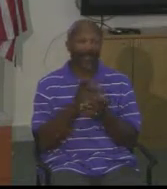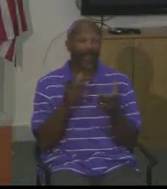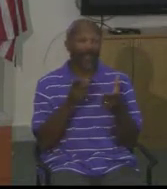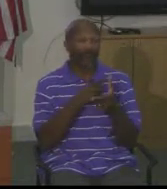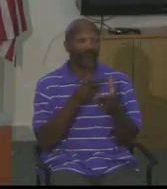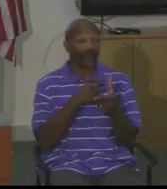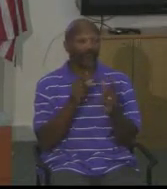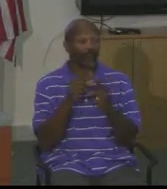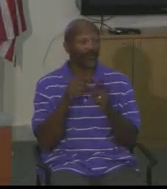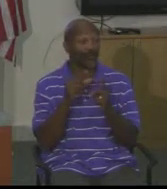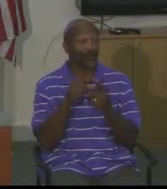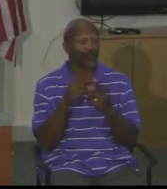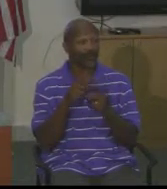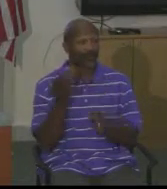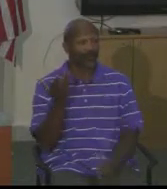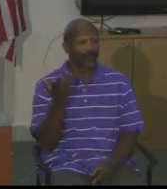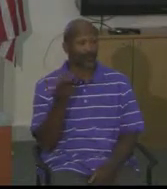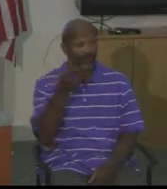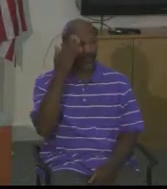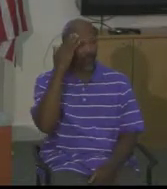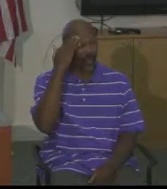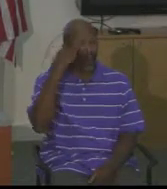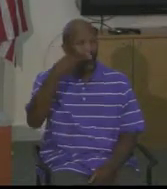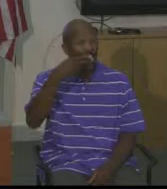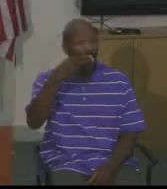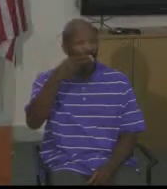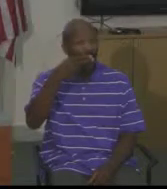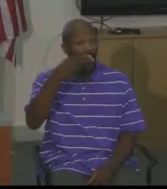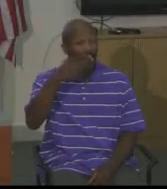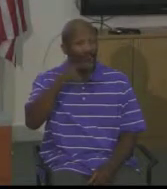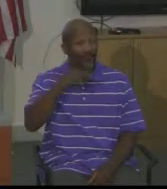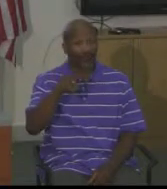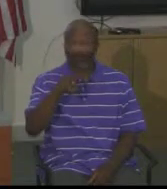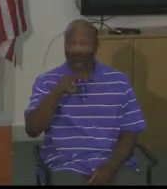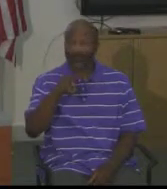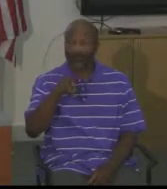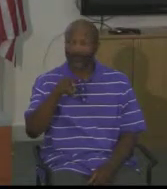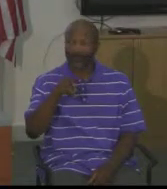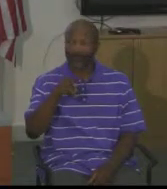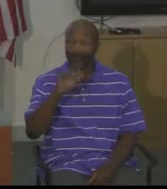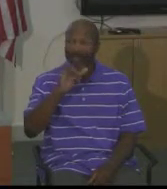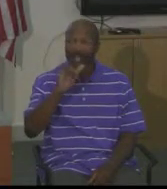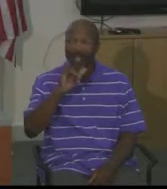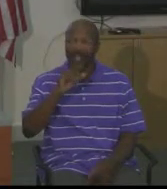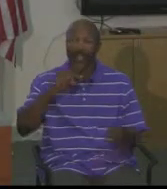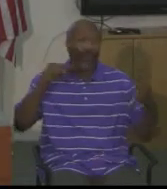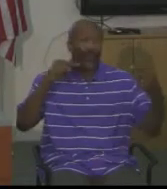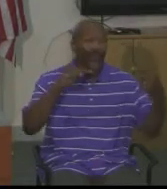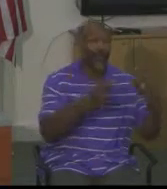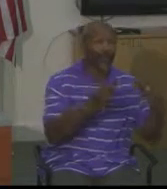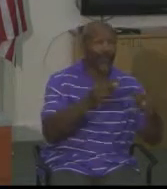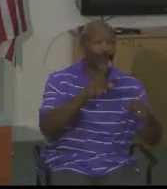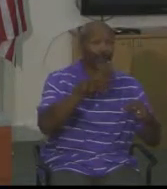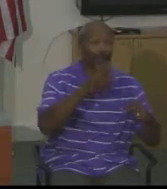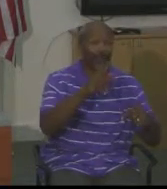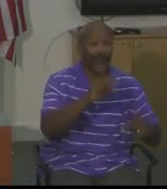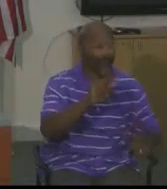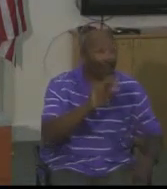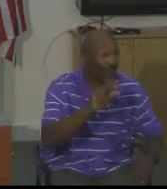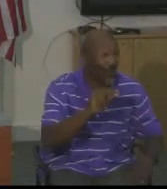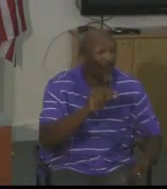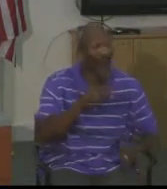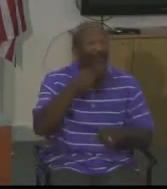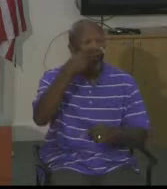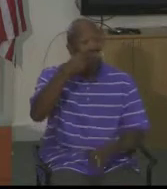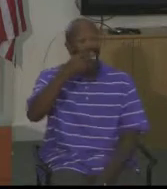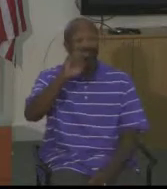First term you probably heard, hertz. I'm not talking about hertz like hertz, not that hertz.